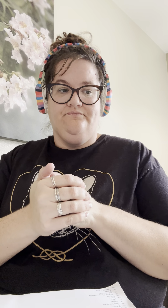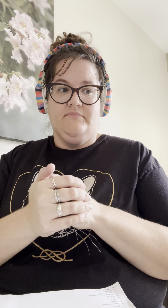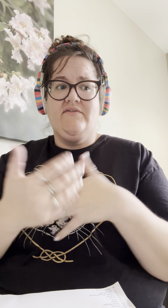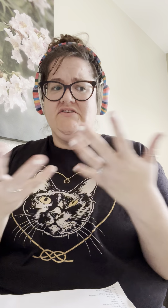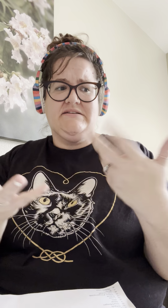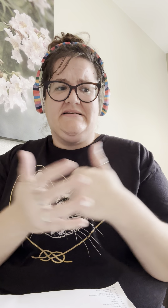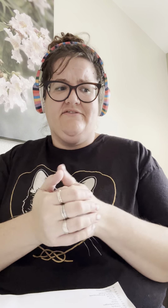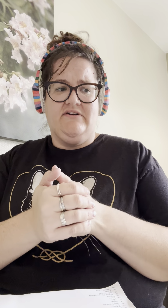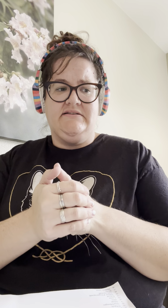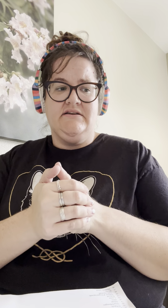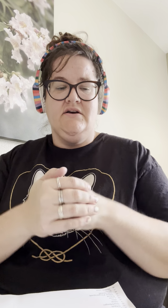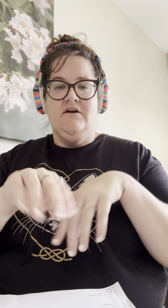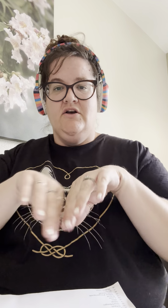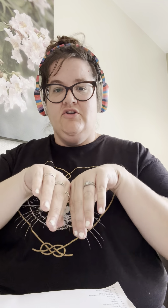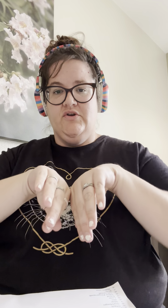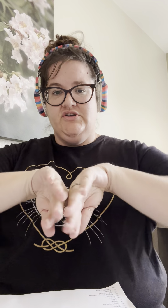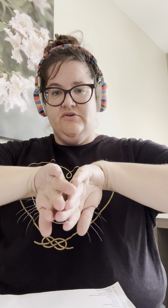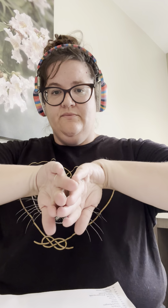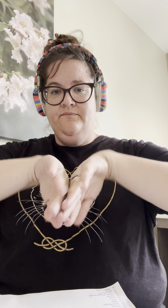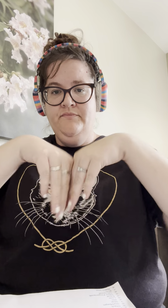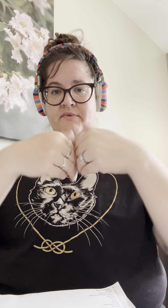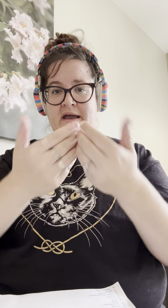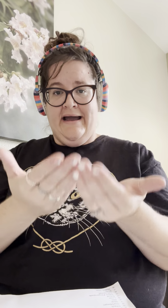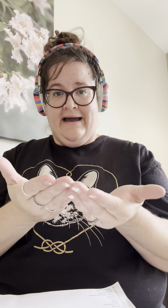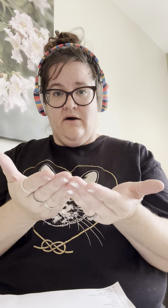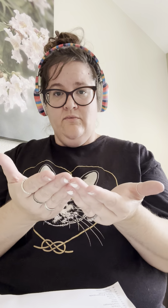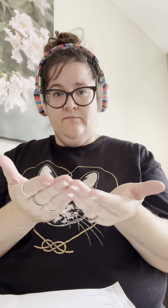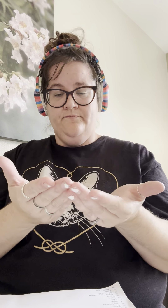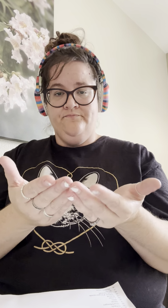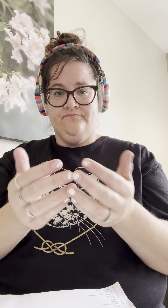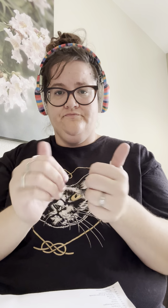I've also asked my deaf friends, you can do how,